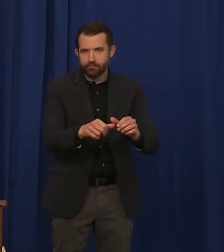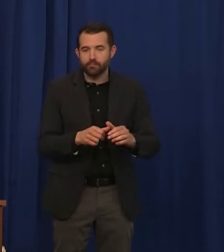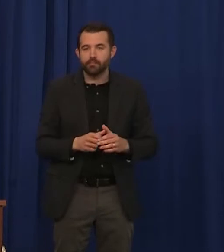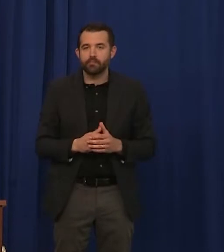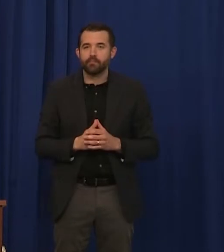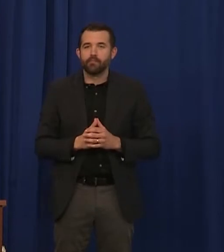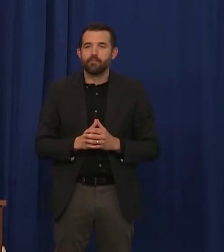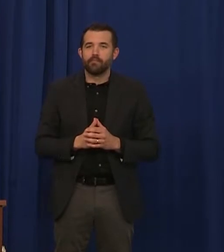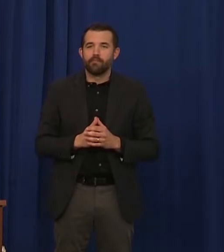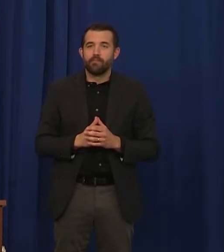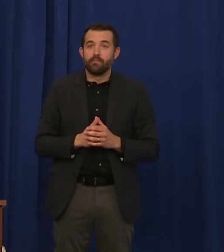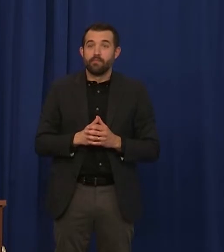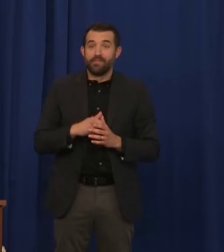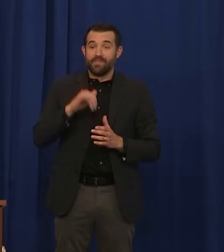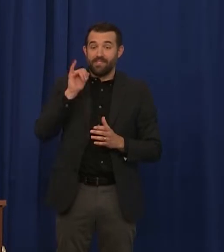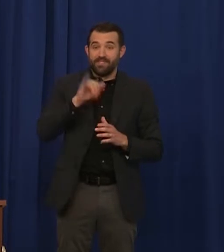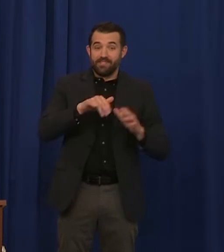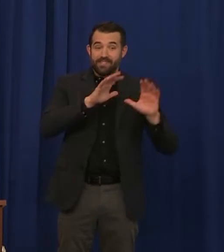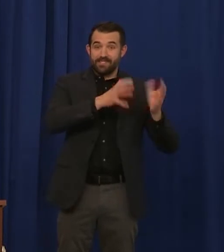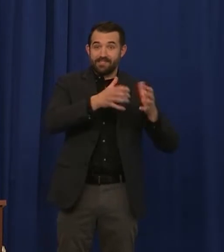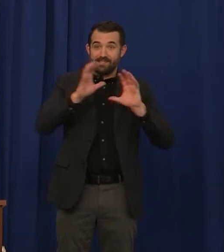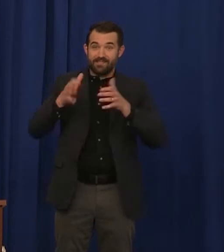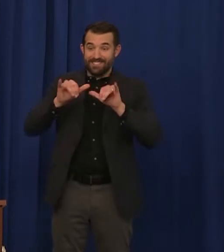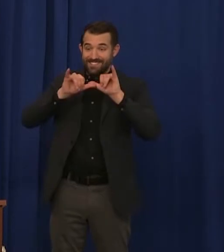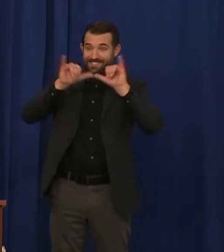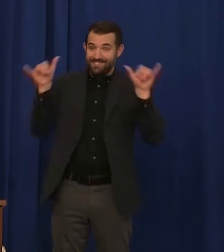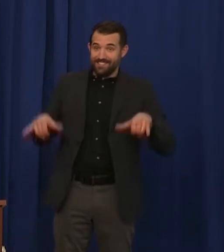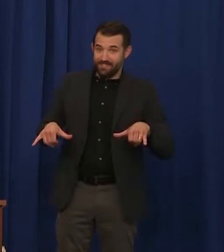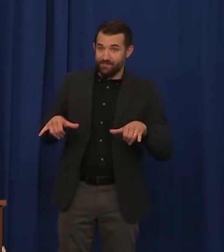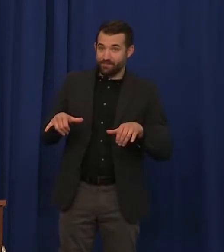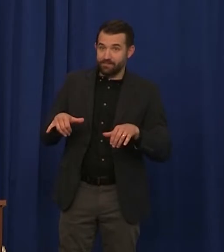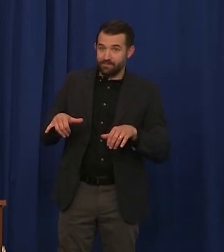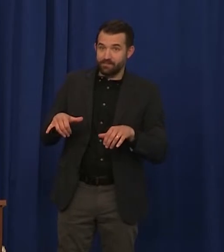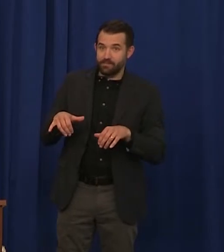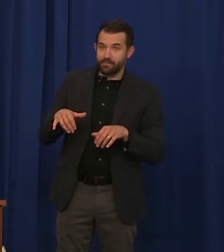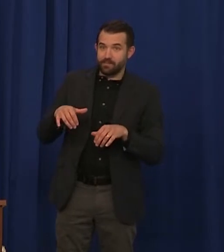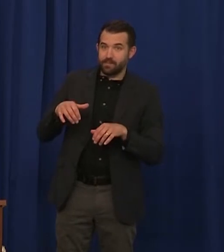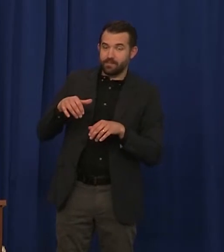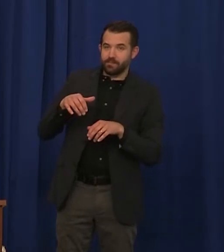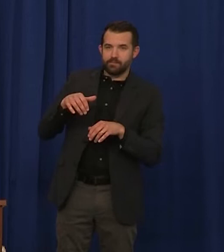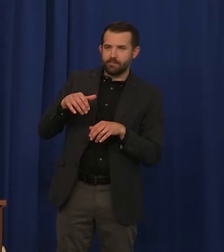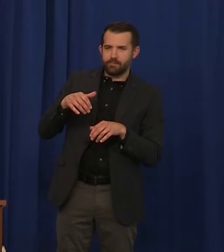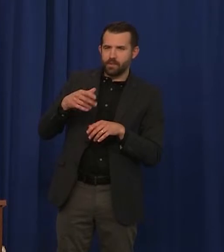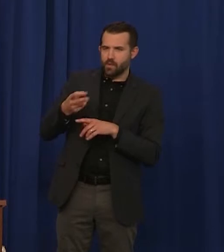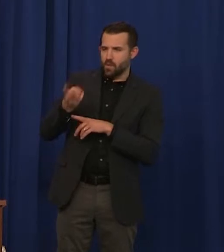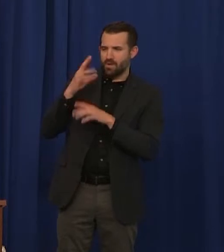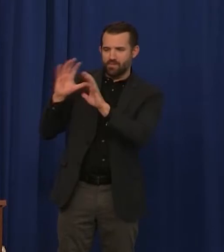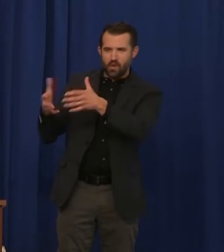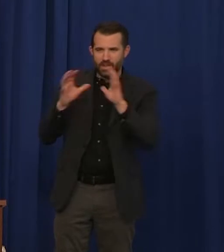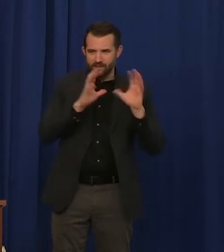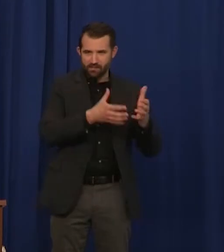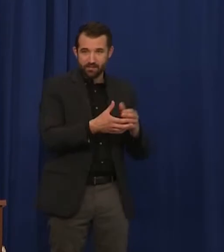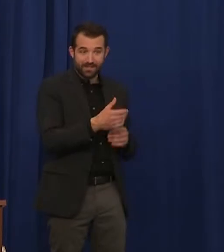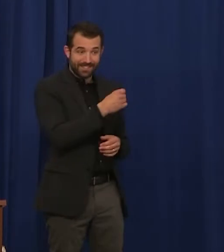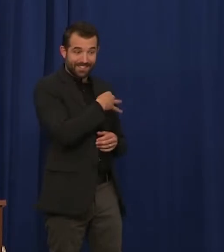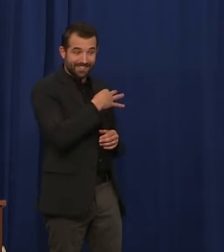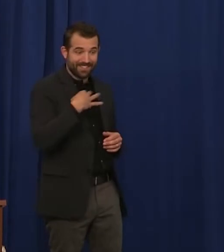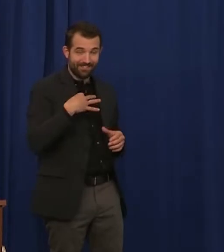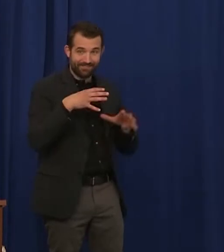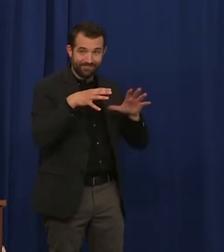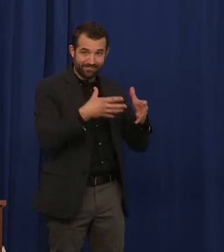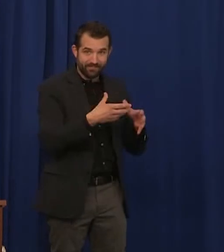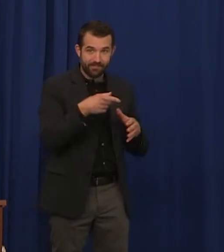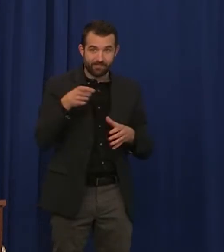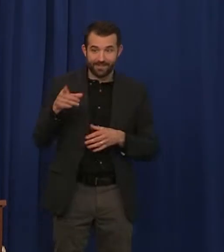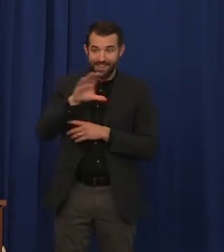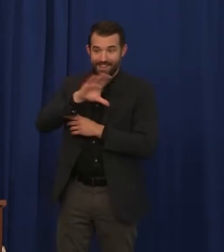two-party system, and there is an appeal process for both the employer and the claimant. In terms of the